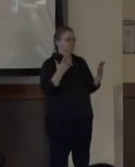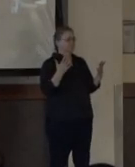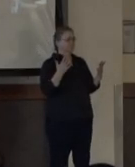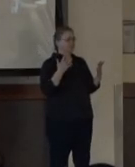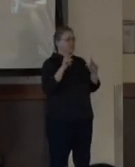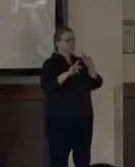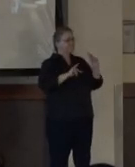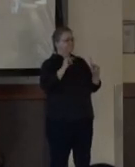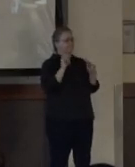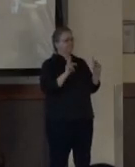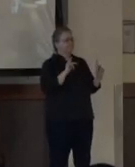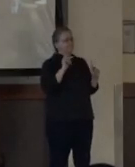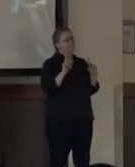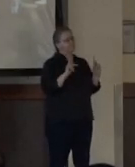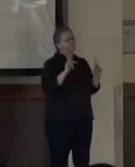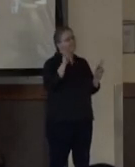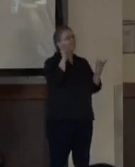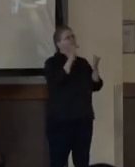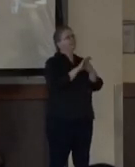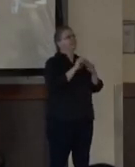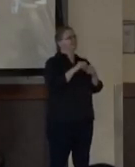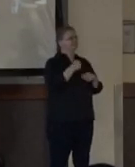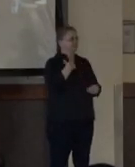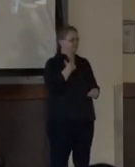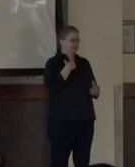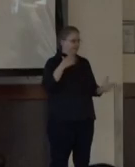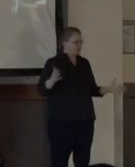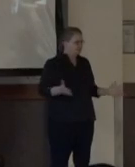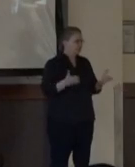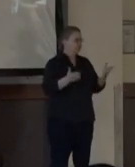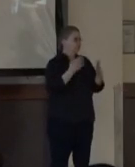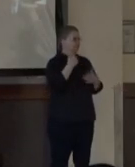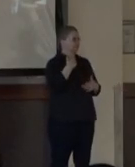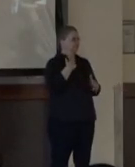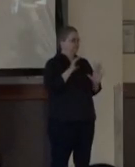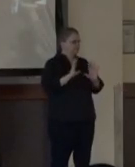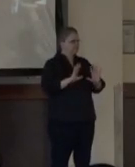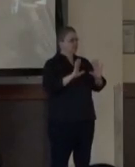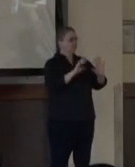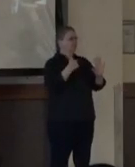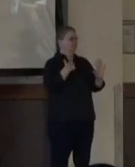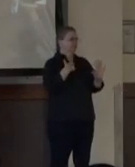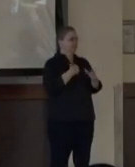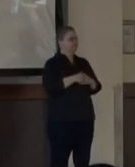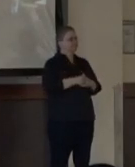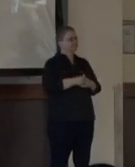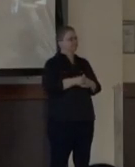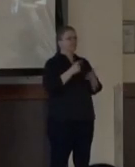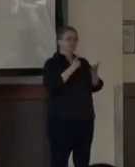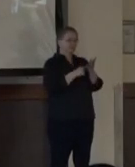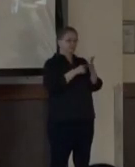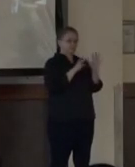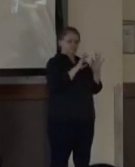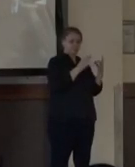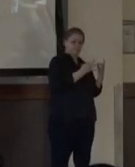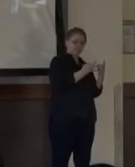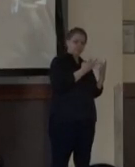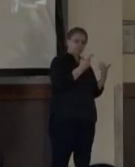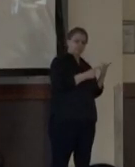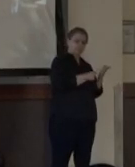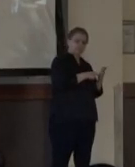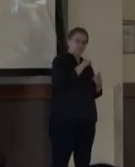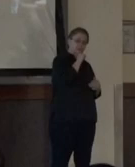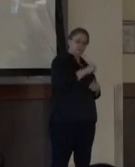and there were people, like I said, that believed in me and who encouraged me and pushed me along the way. Sometimes that was family, sometimes it